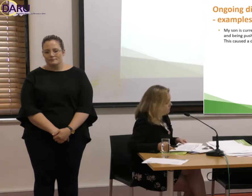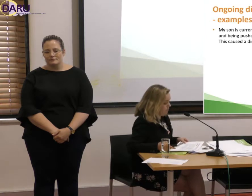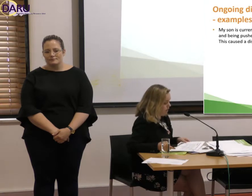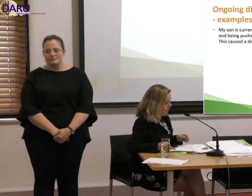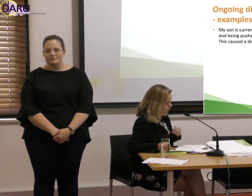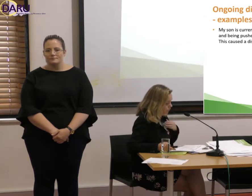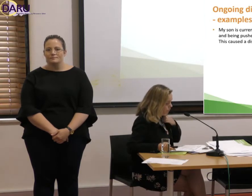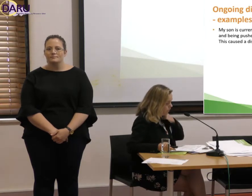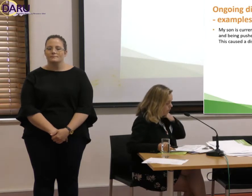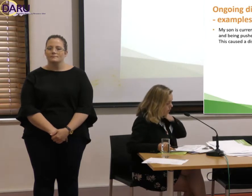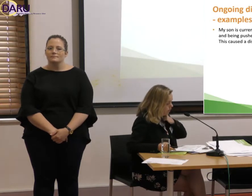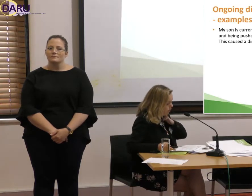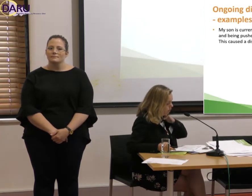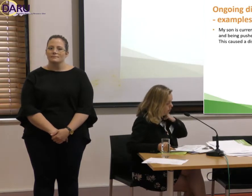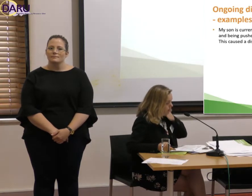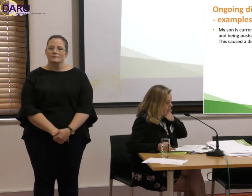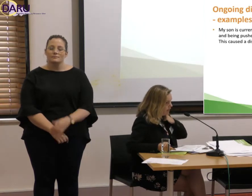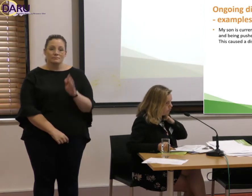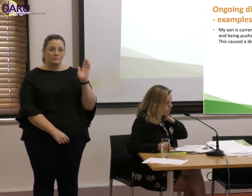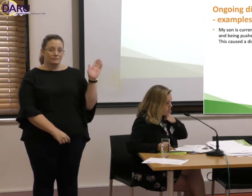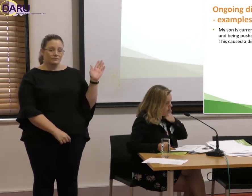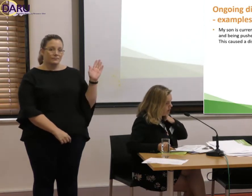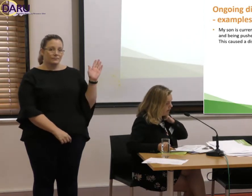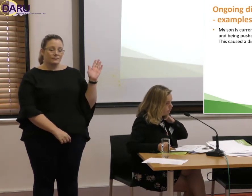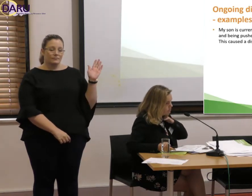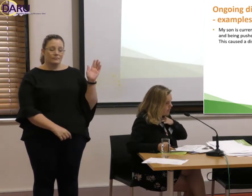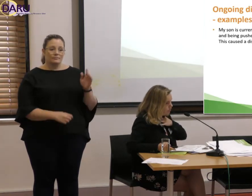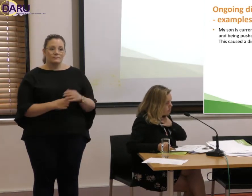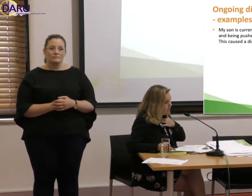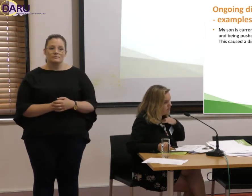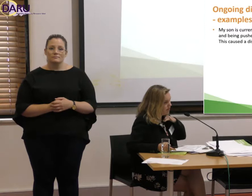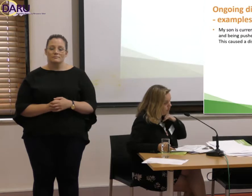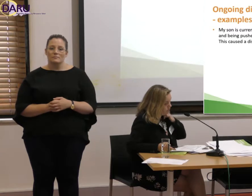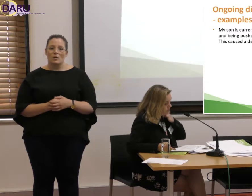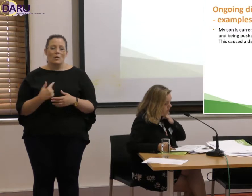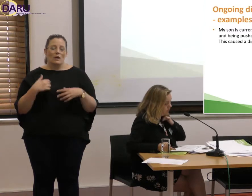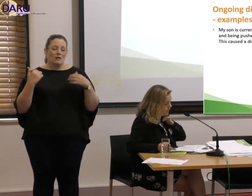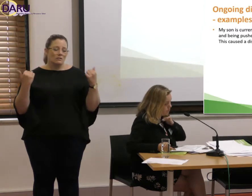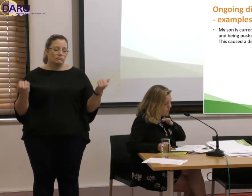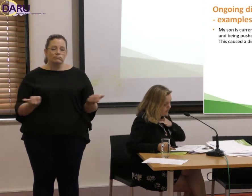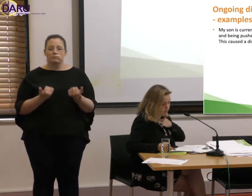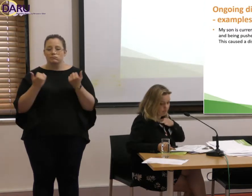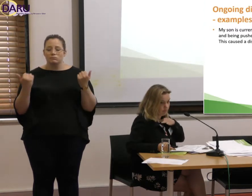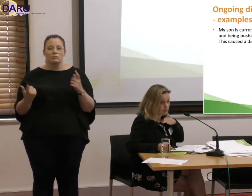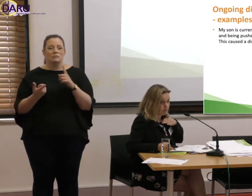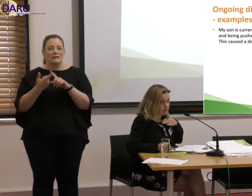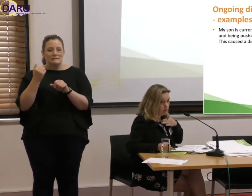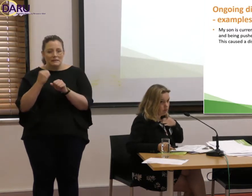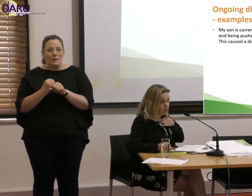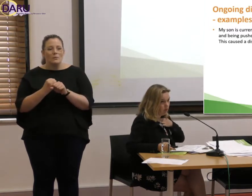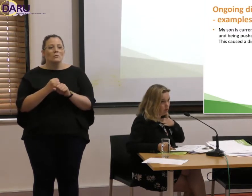Here's some, we had hundreds and hundreds of examples of direct